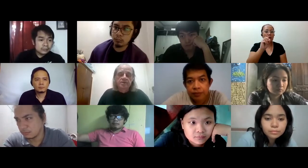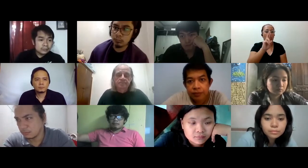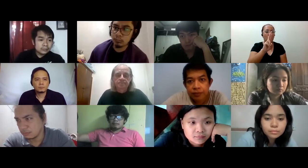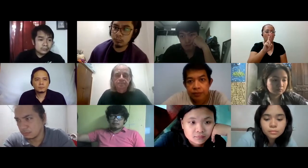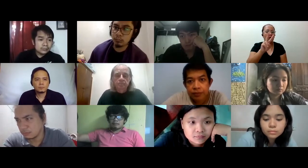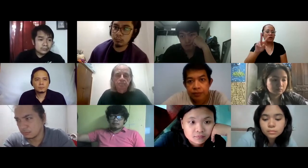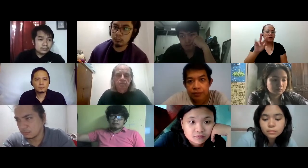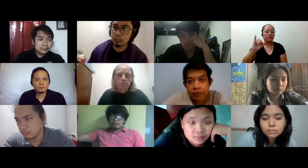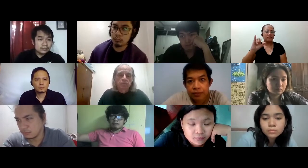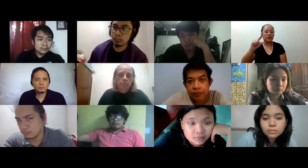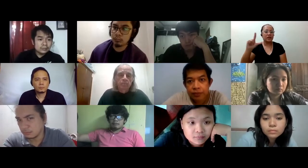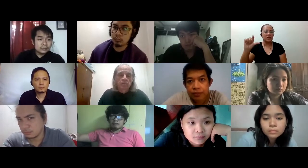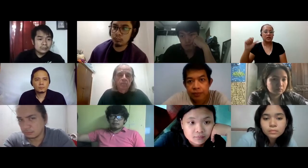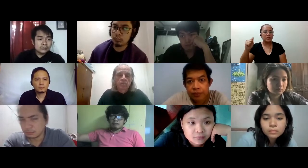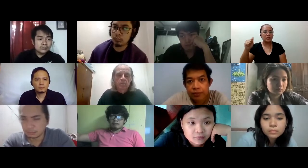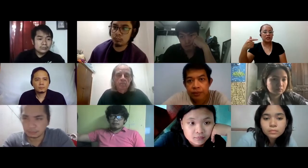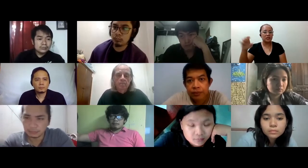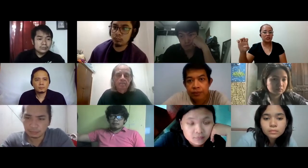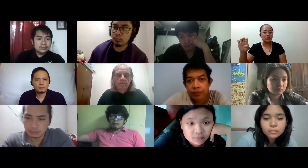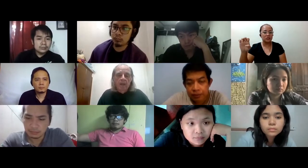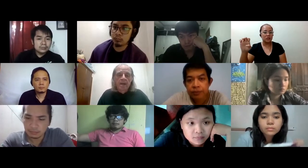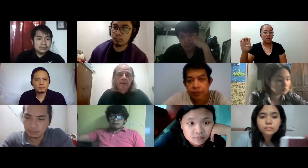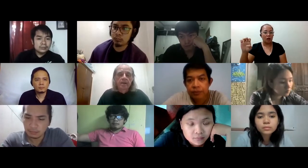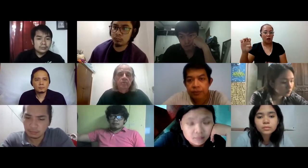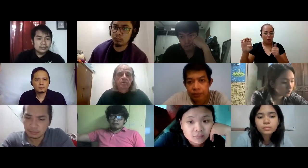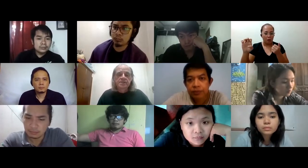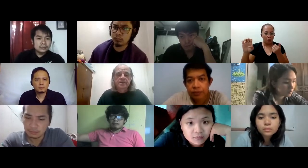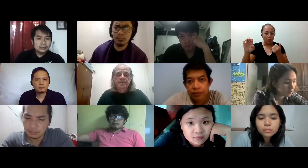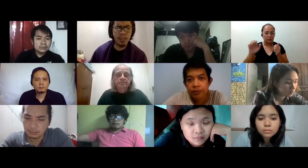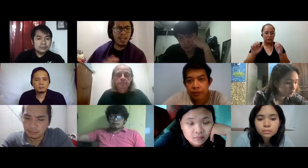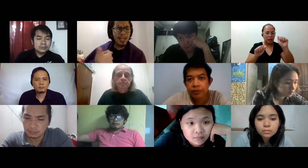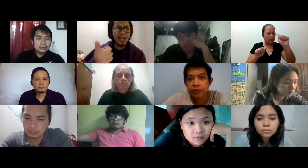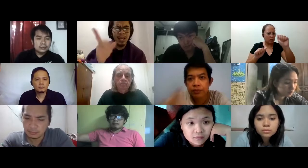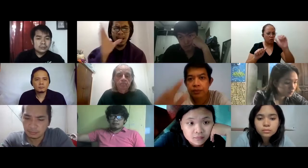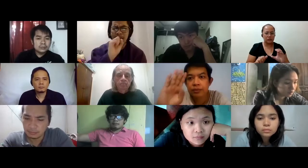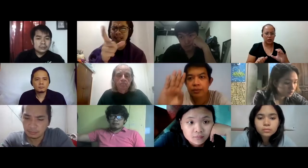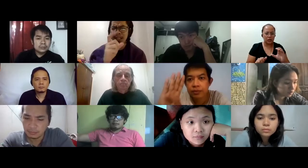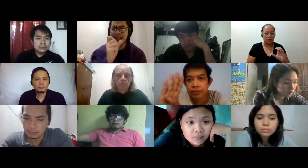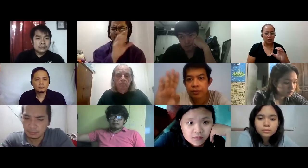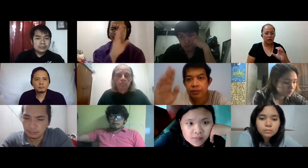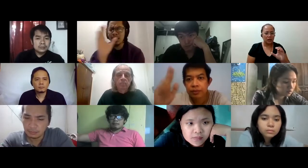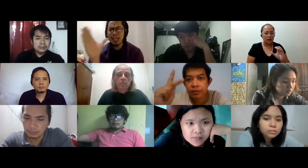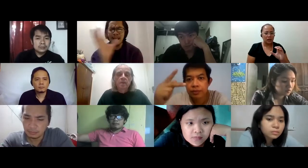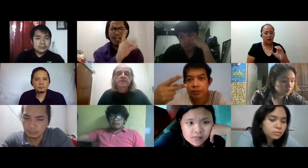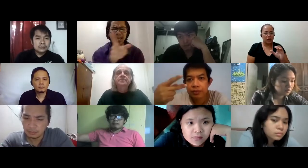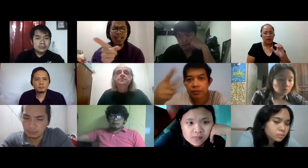for that question? A or C?